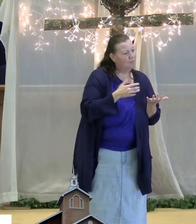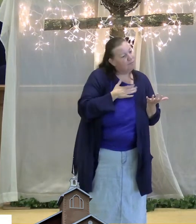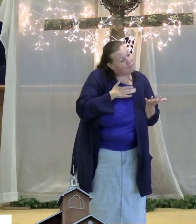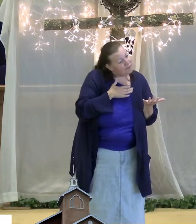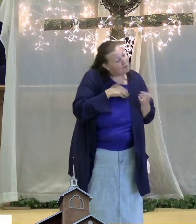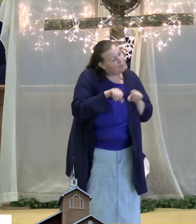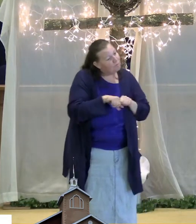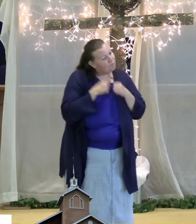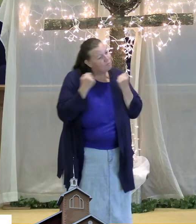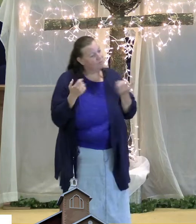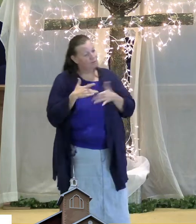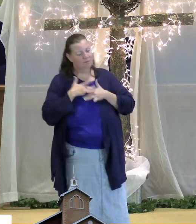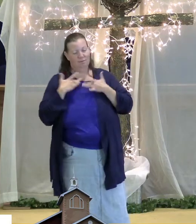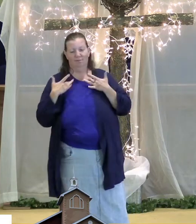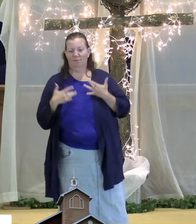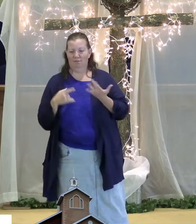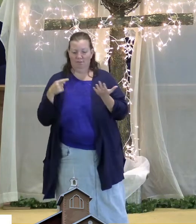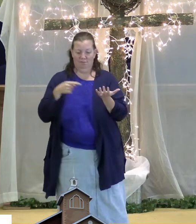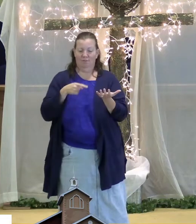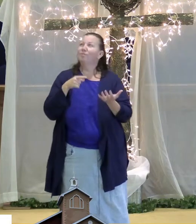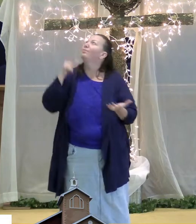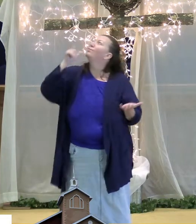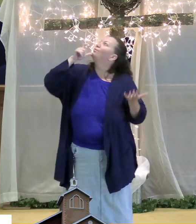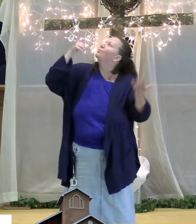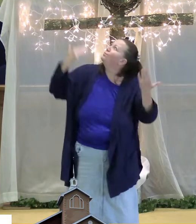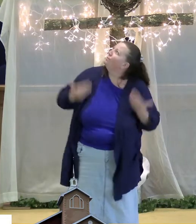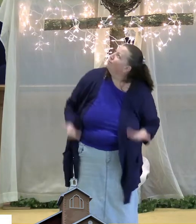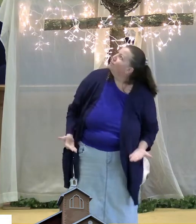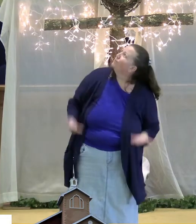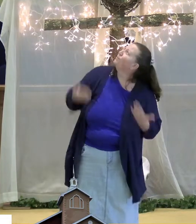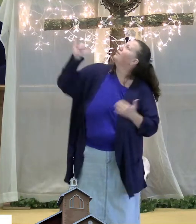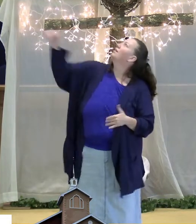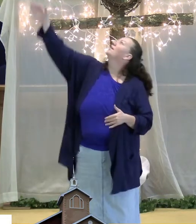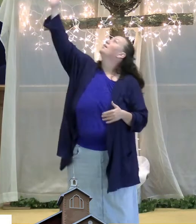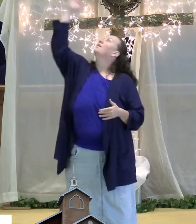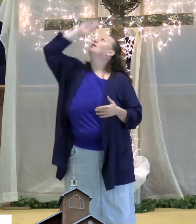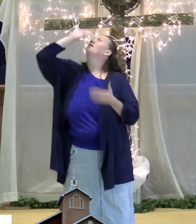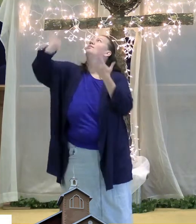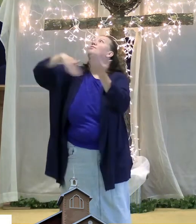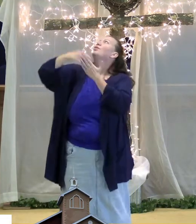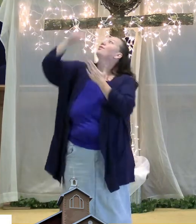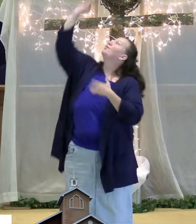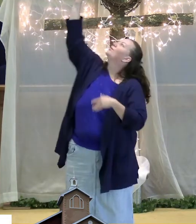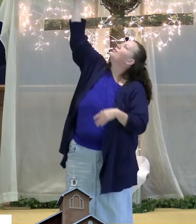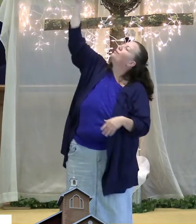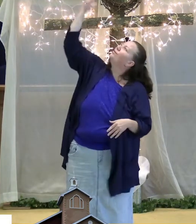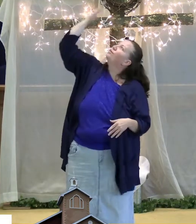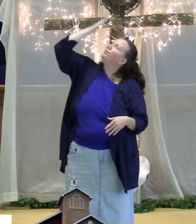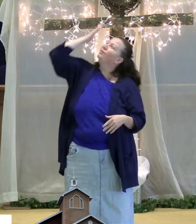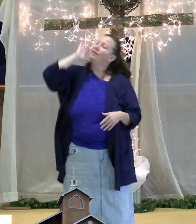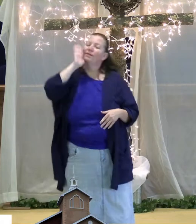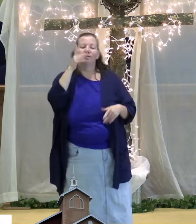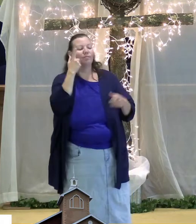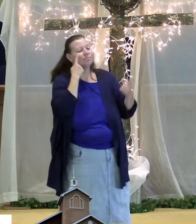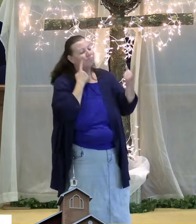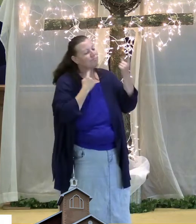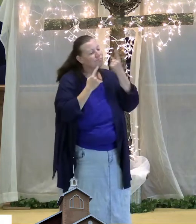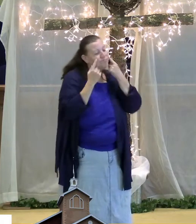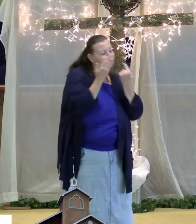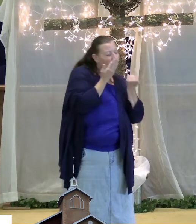my broken heart? And who am I that the God of all grace